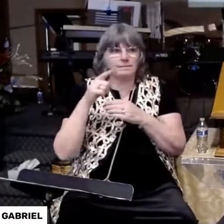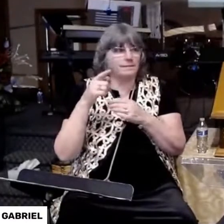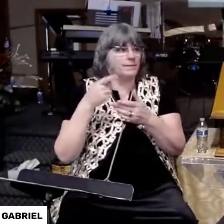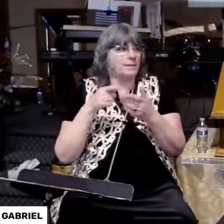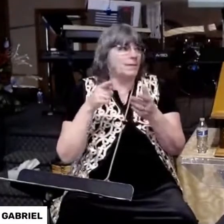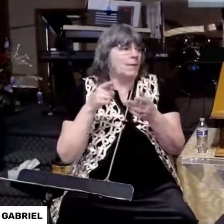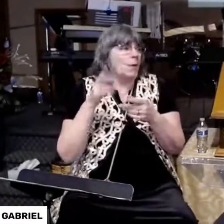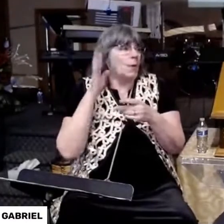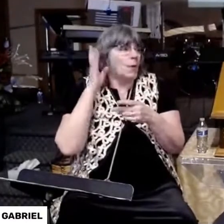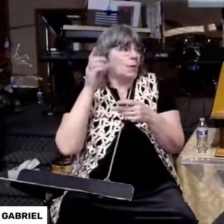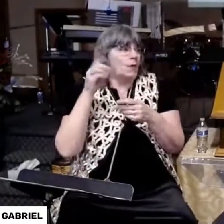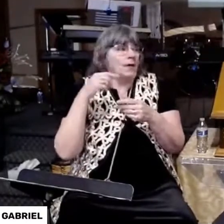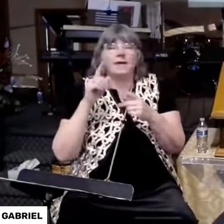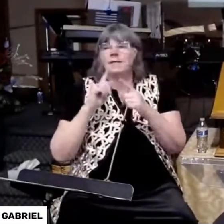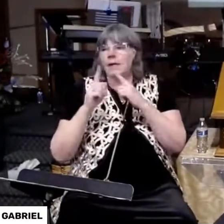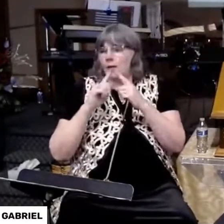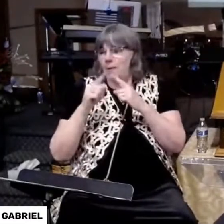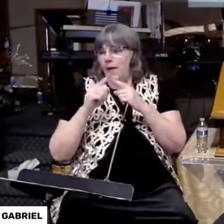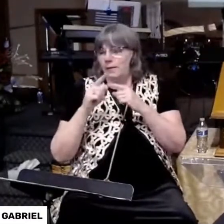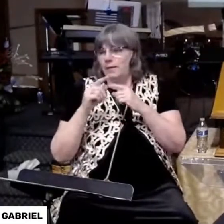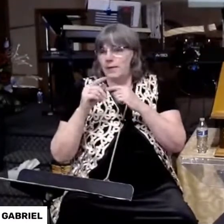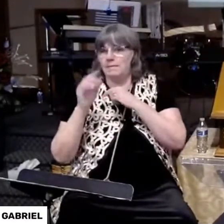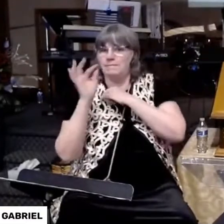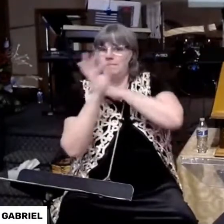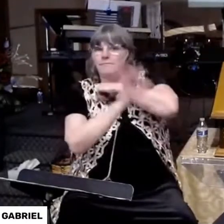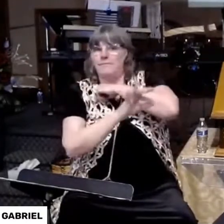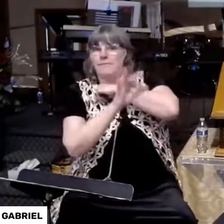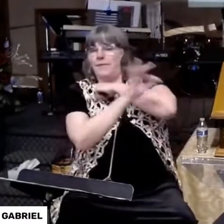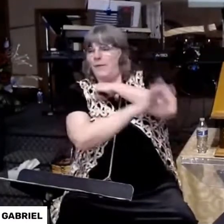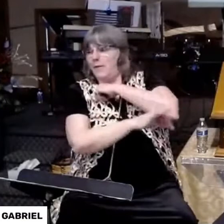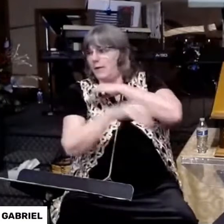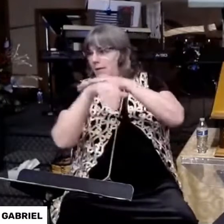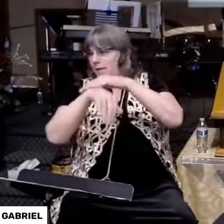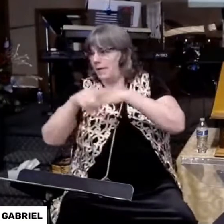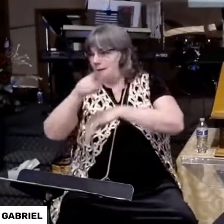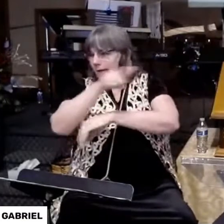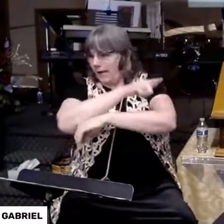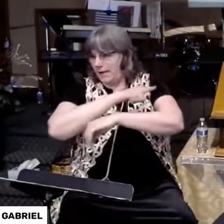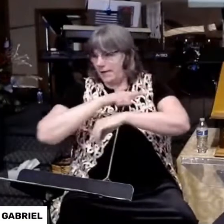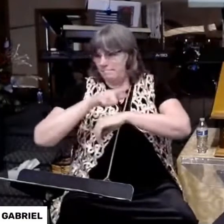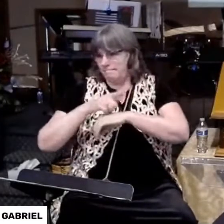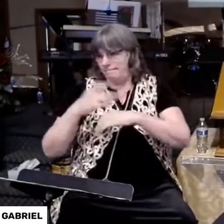would he talk about the issues of the stranger in the land,